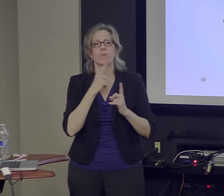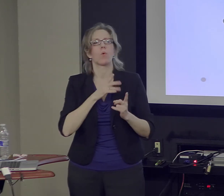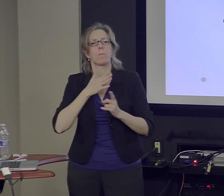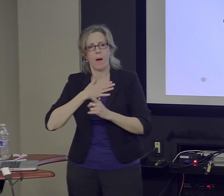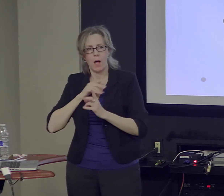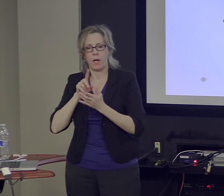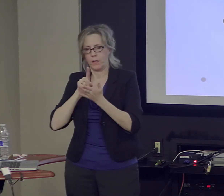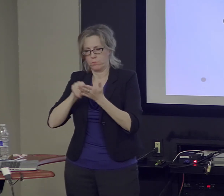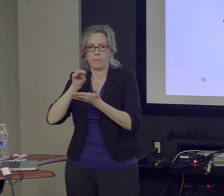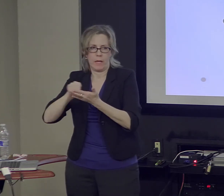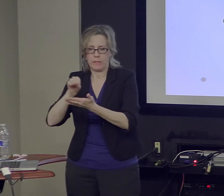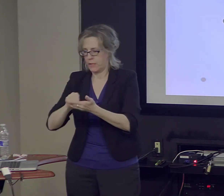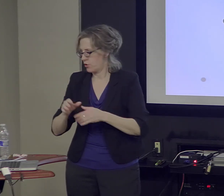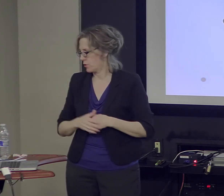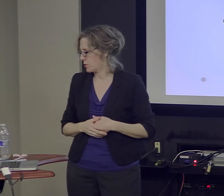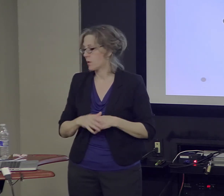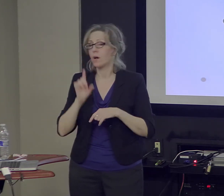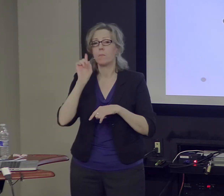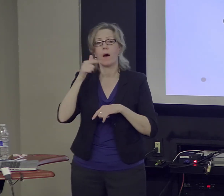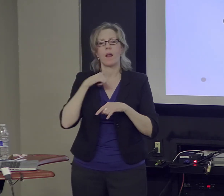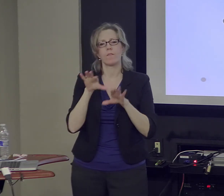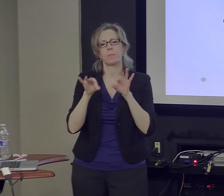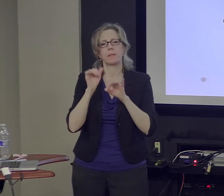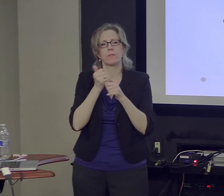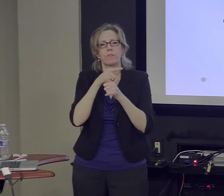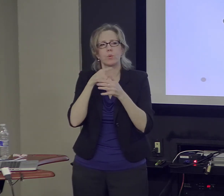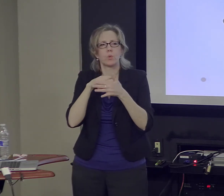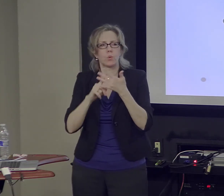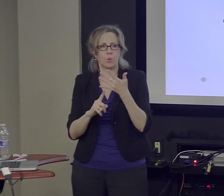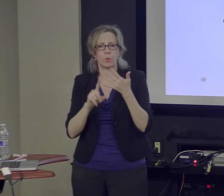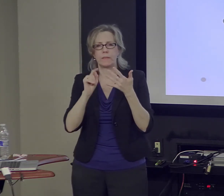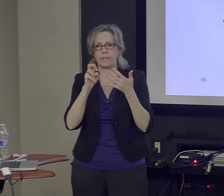that approach for my research.